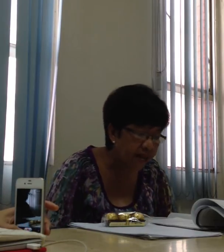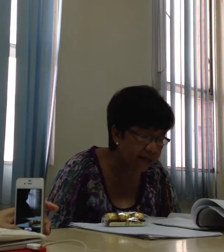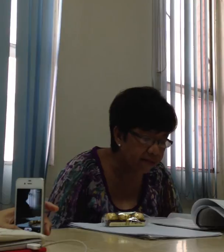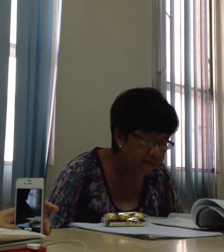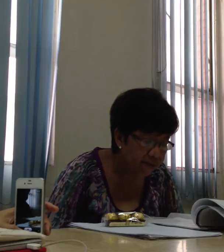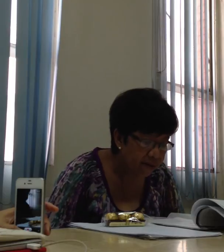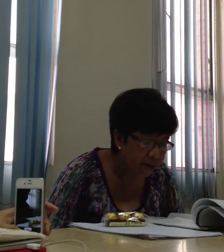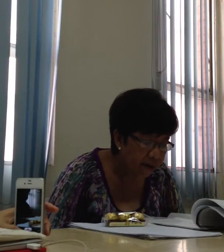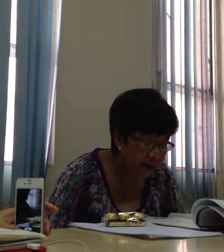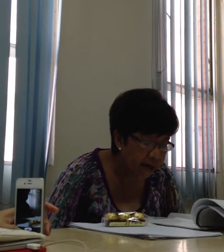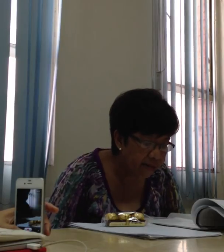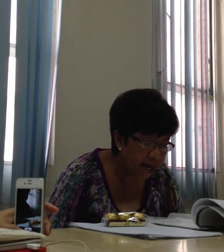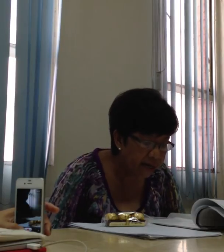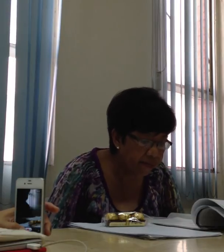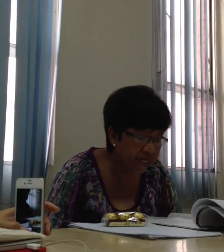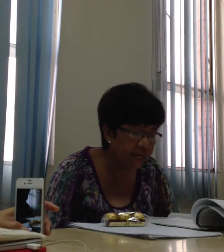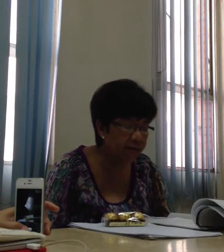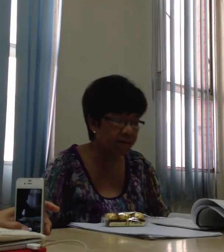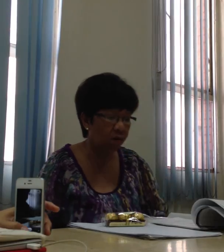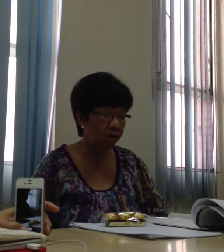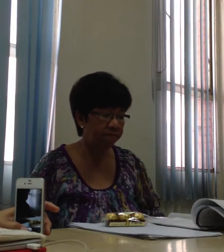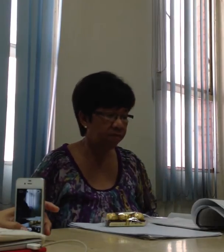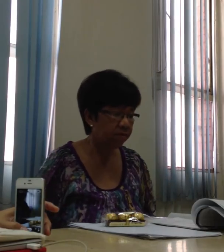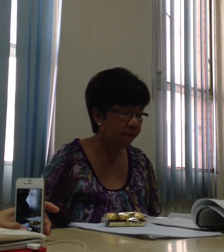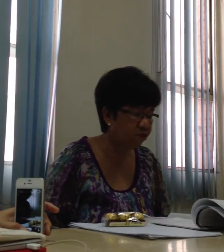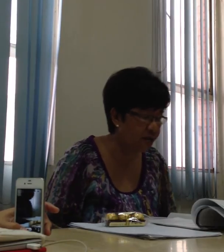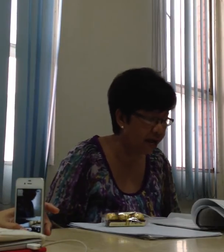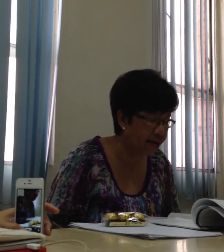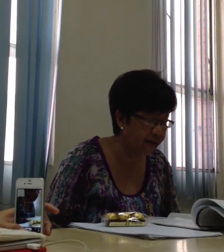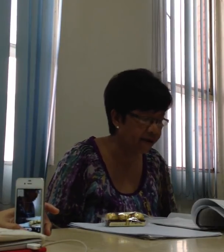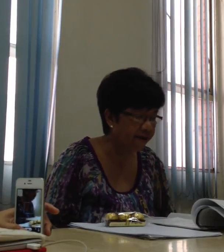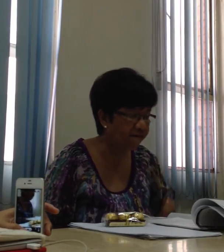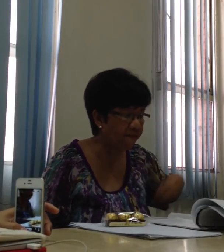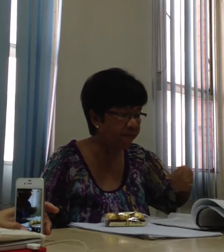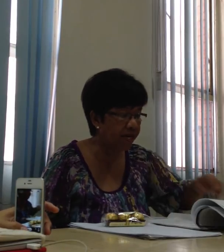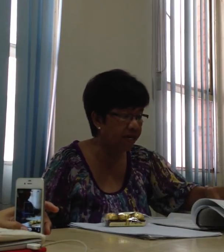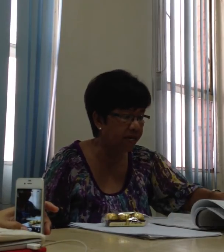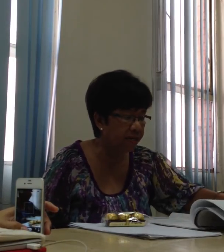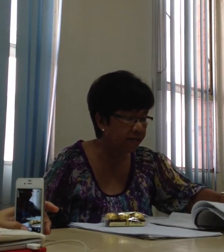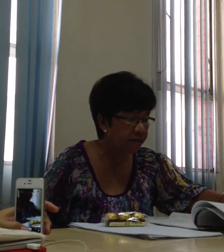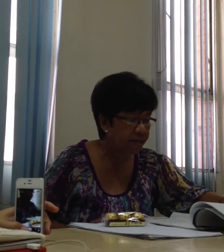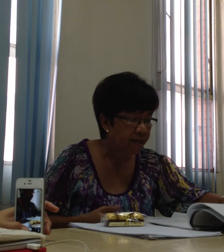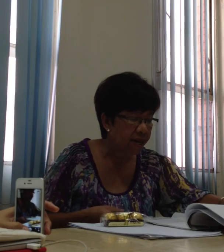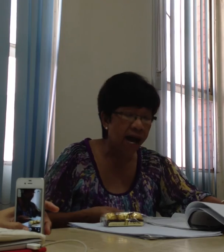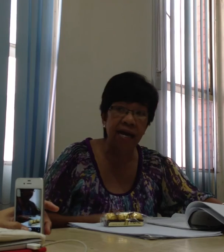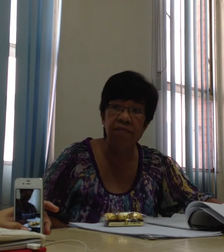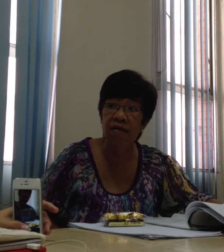Cat. Alright. Tiger, beetle. Oh. Na, again, from the beginning. Animals.